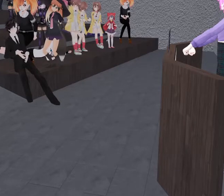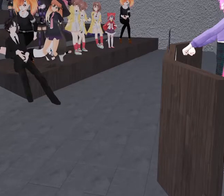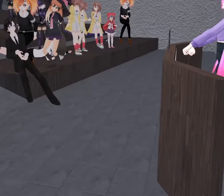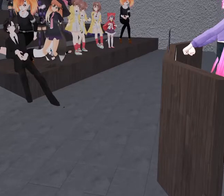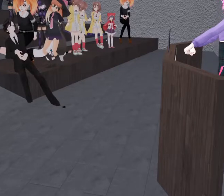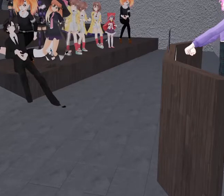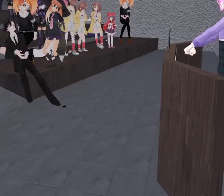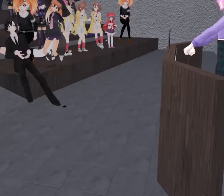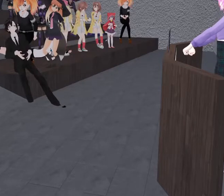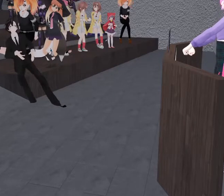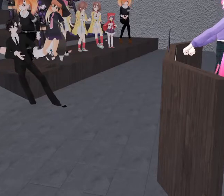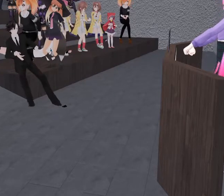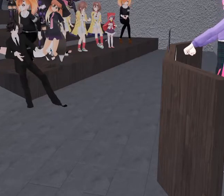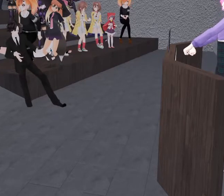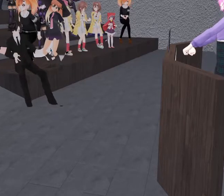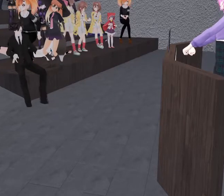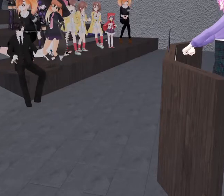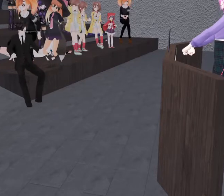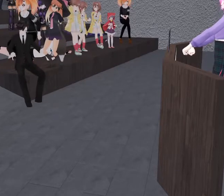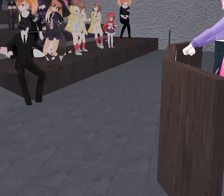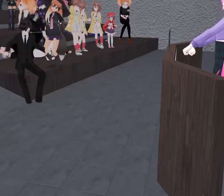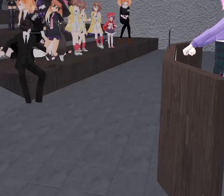and it was really